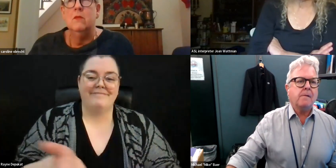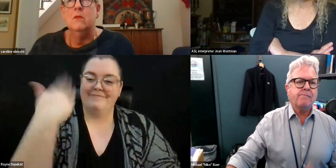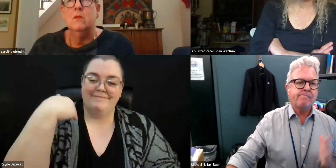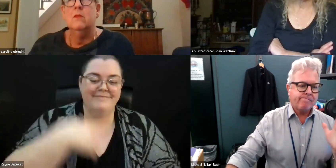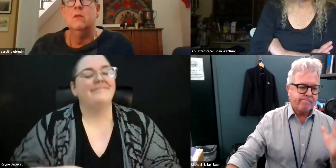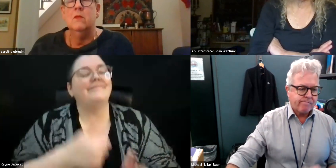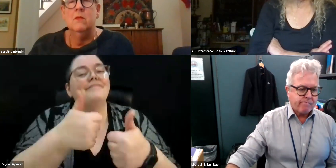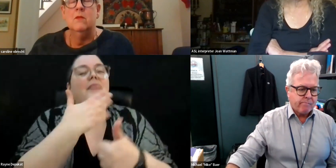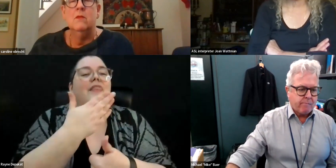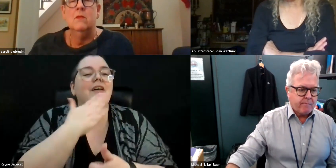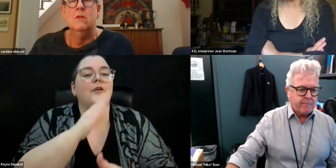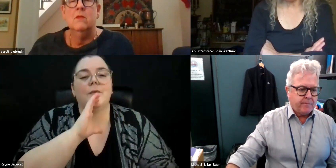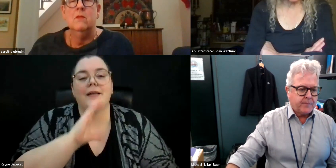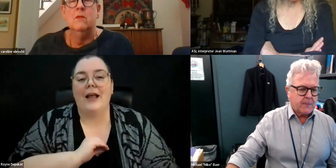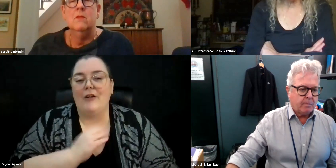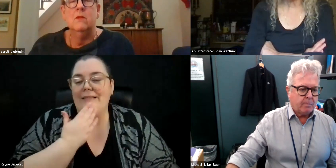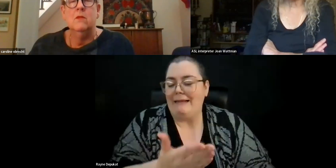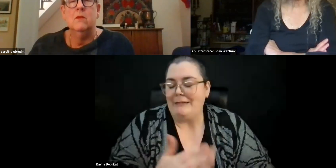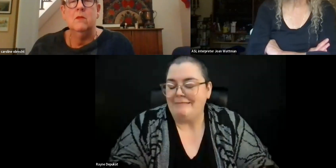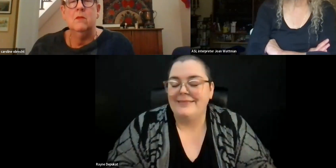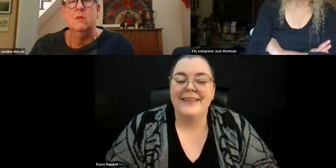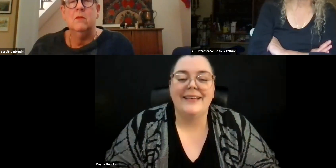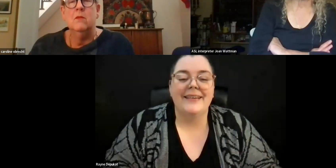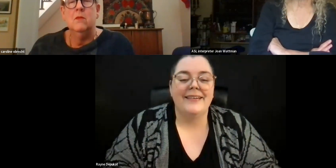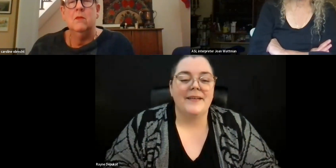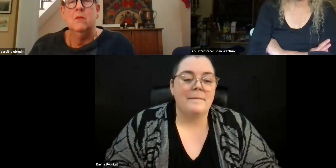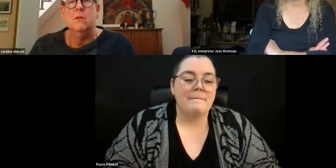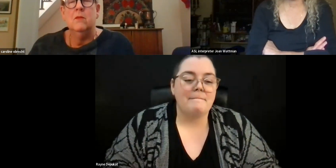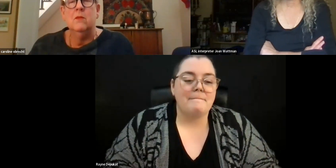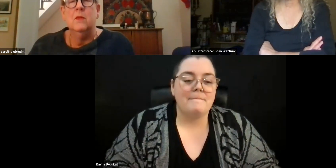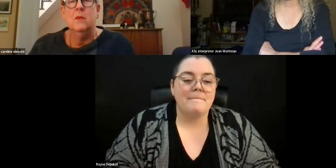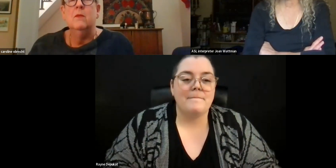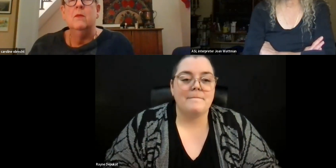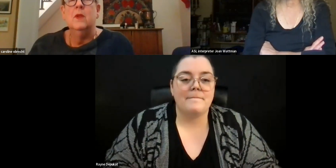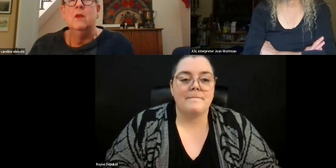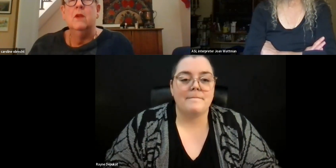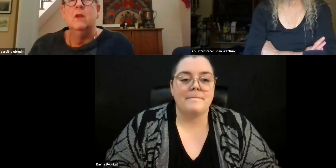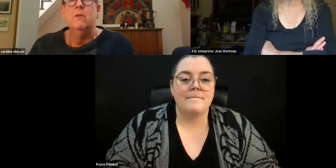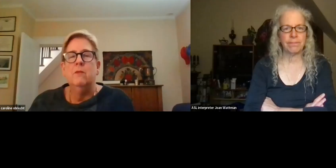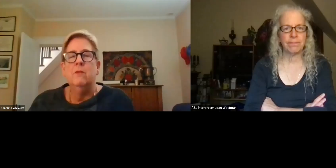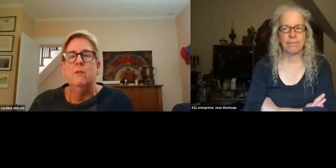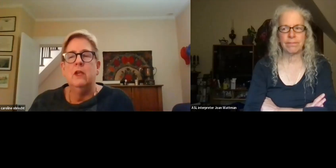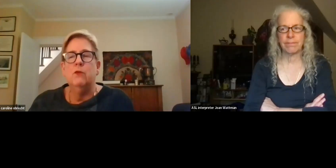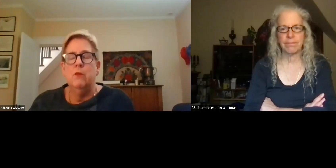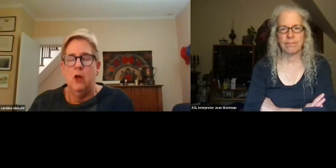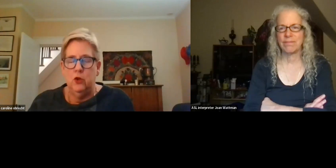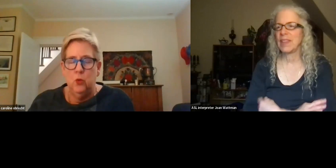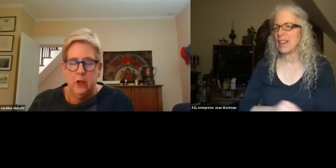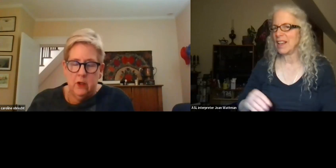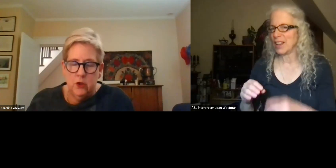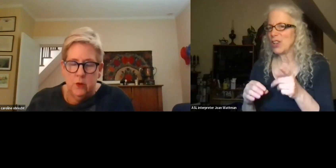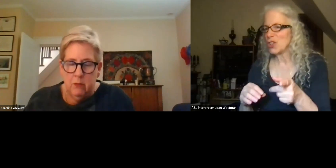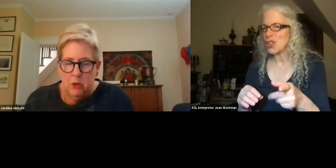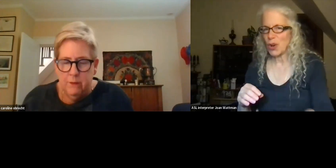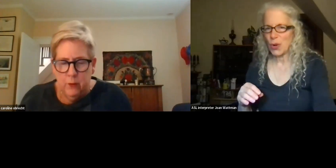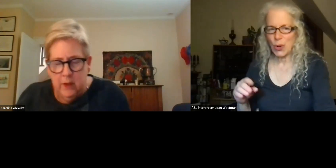you. Come, you're welcome. And thank you, Caroline, for the time. I appreciate it. Thank you for all the good